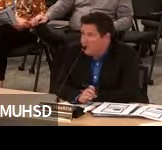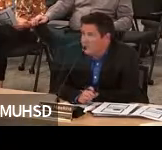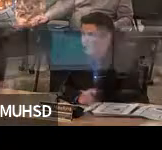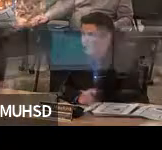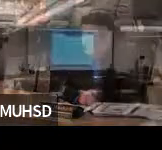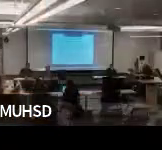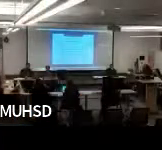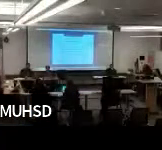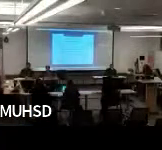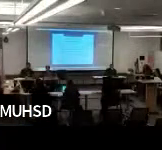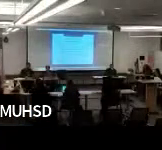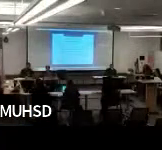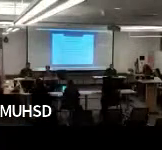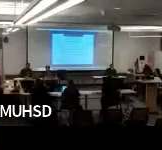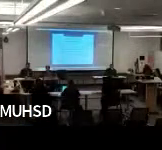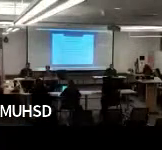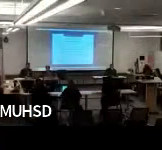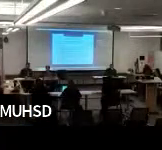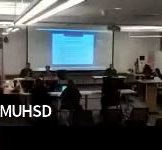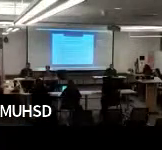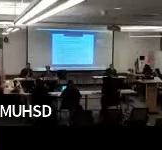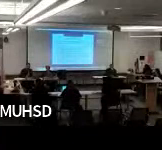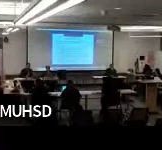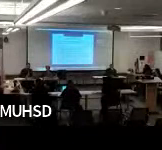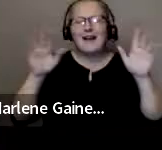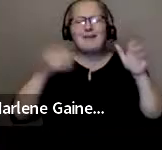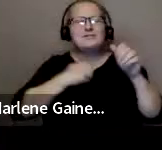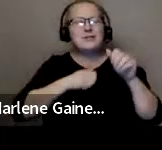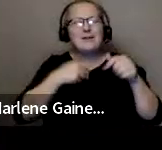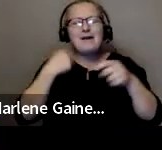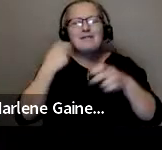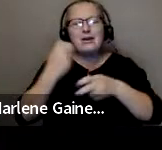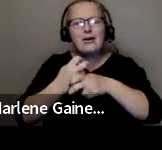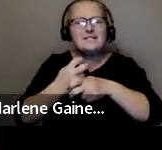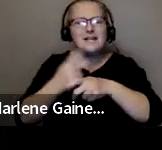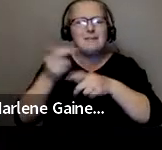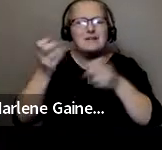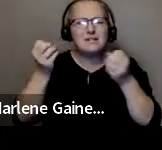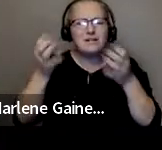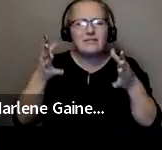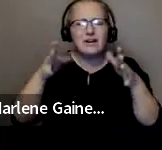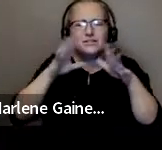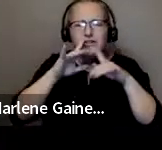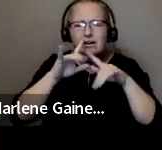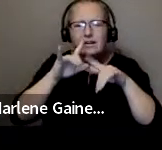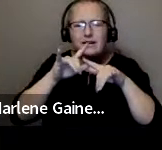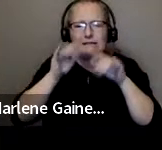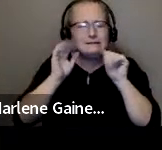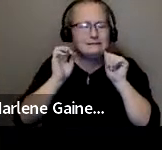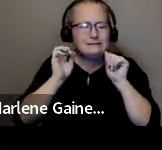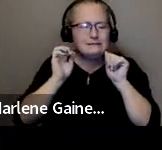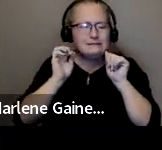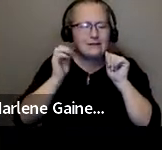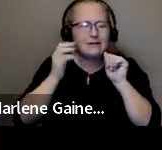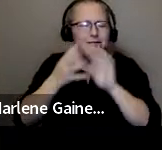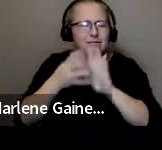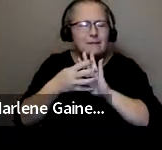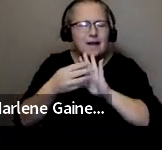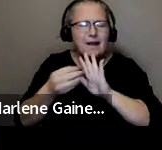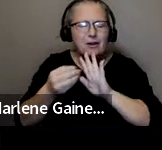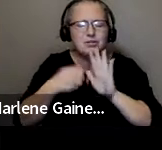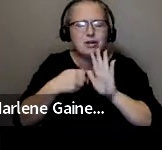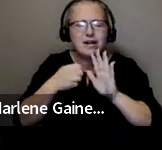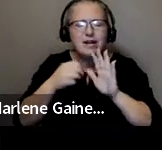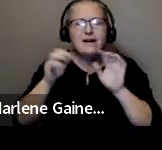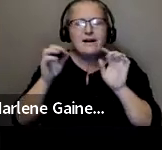our attention. Oh, sorry. Hi, I'm sorry. I'm having a hard time because a lot of you guys are talking.